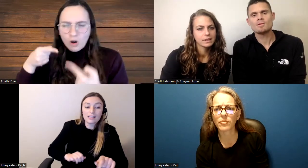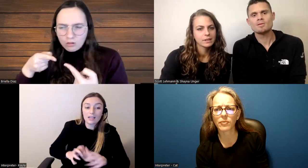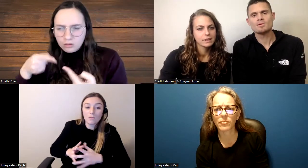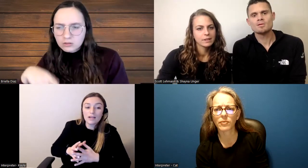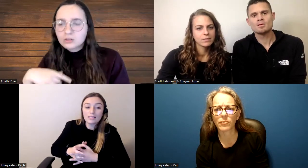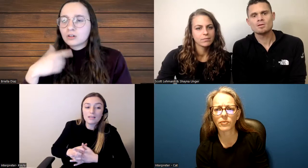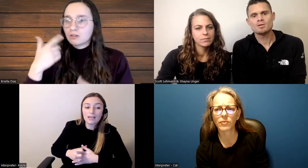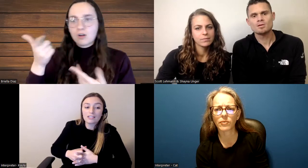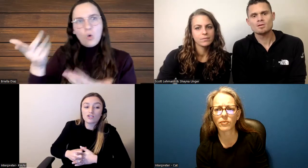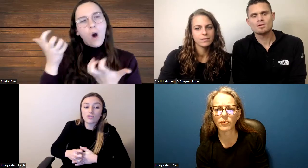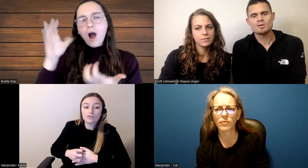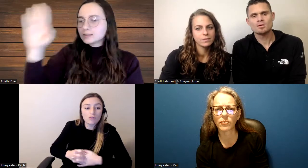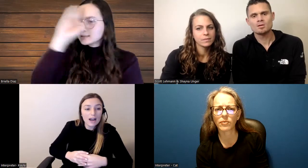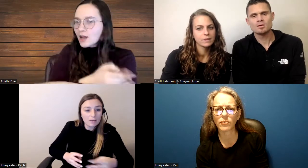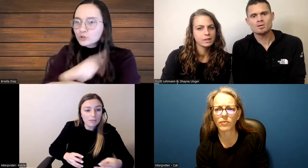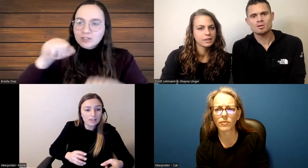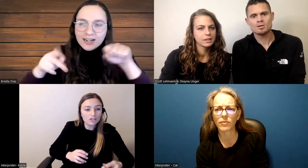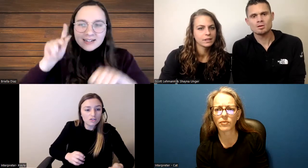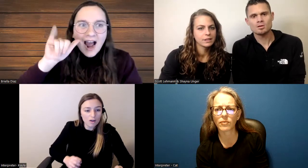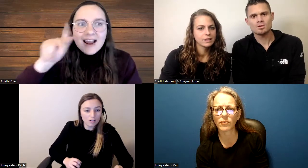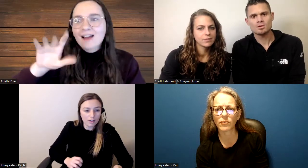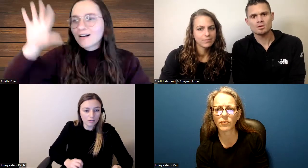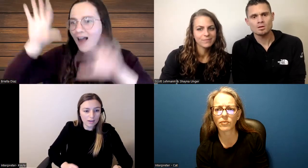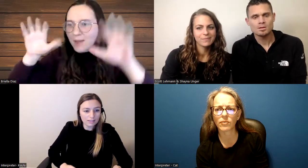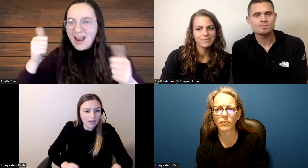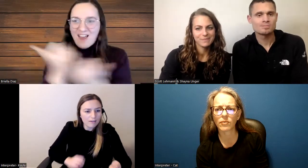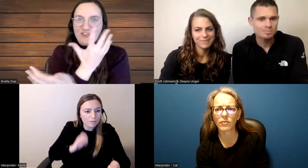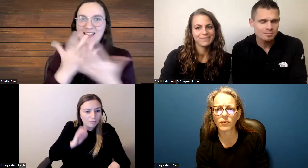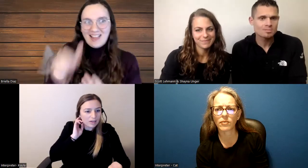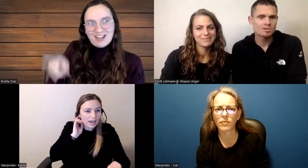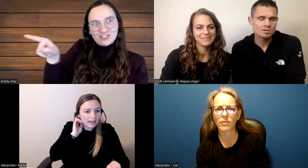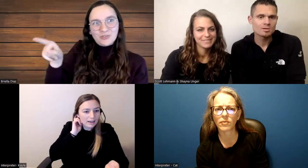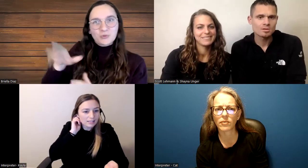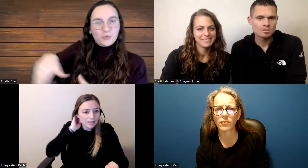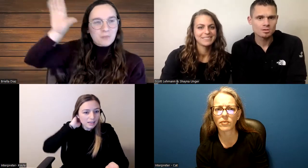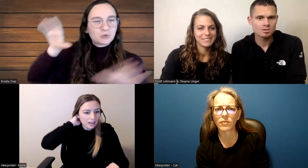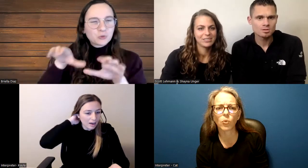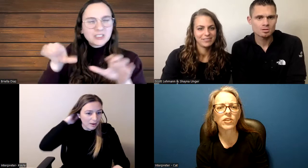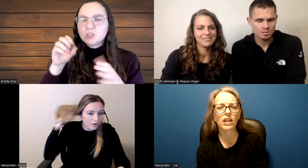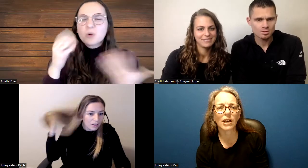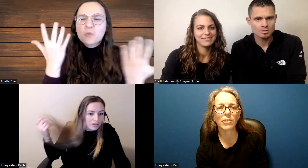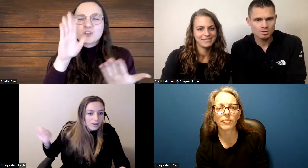Brilla's asking, what is the biggest triumph and struggle that you guys have with the kayaks?